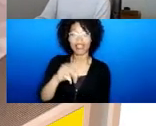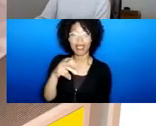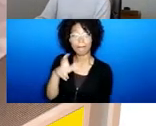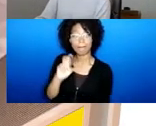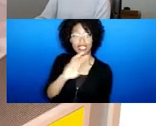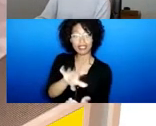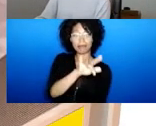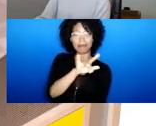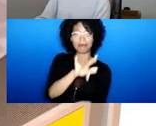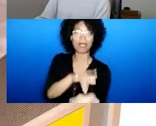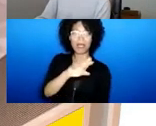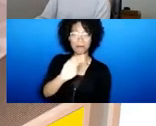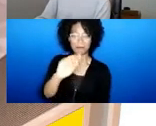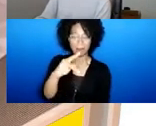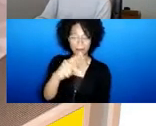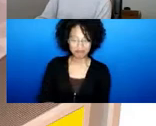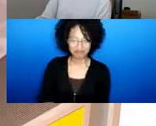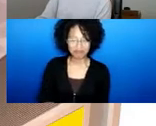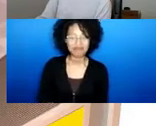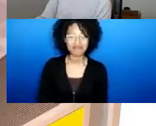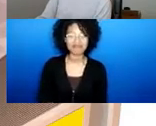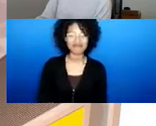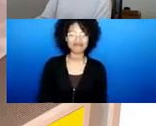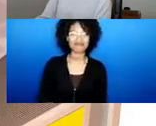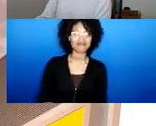of the map.